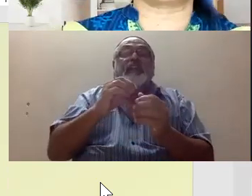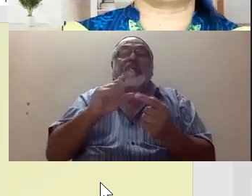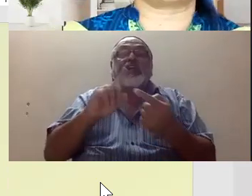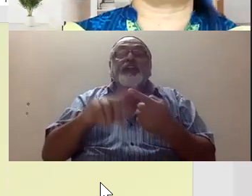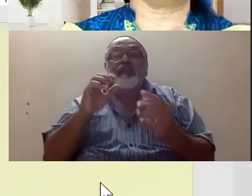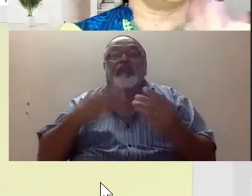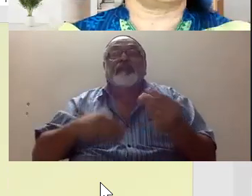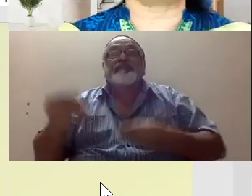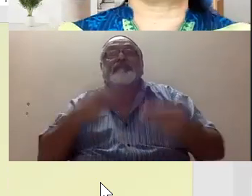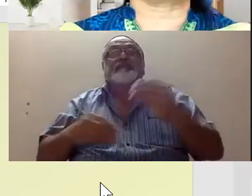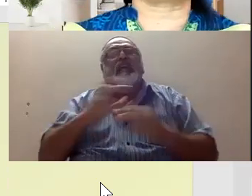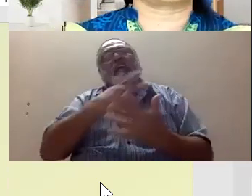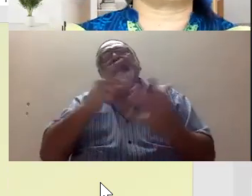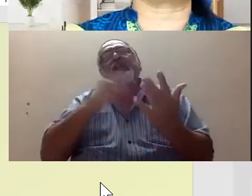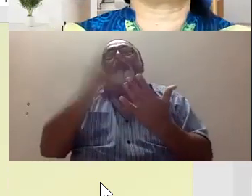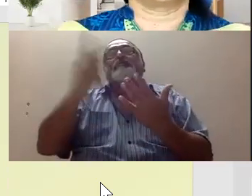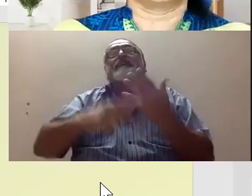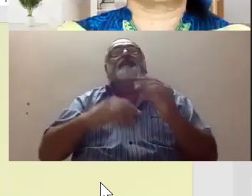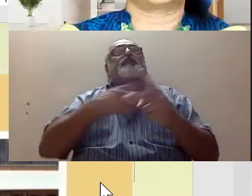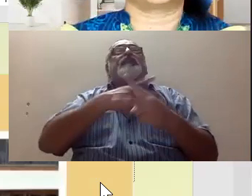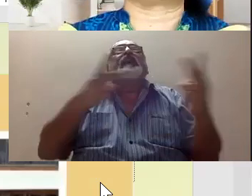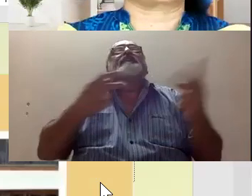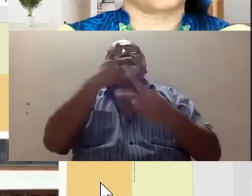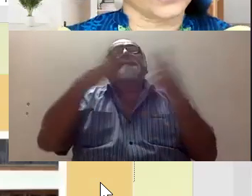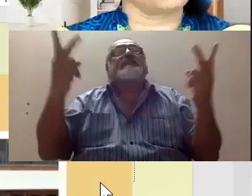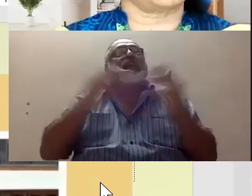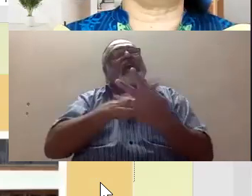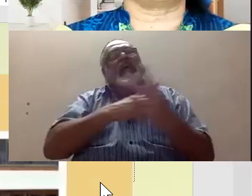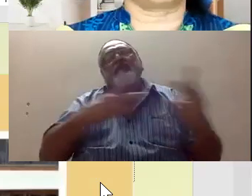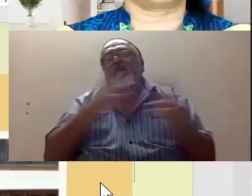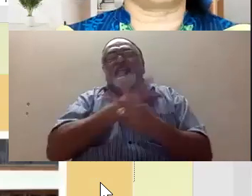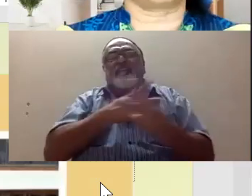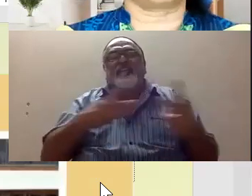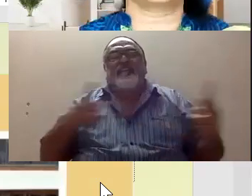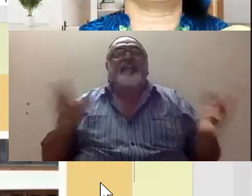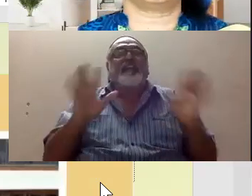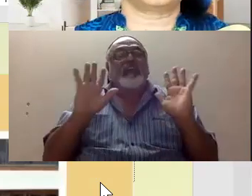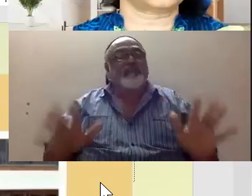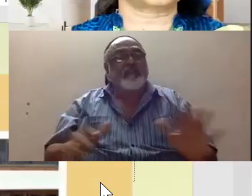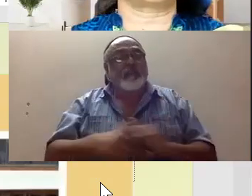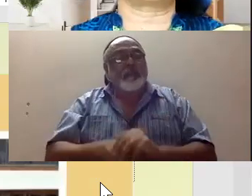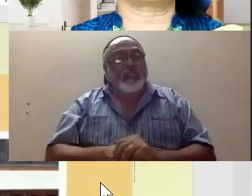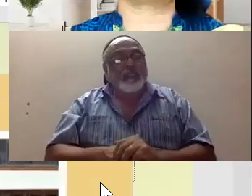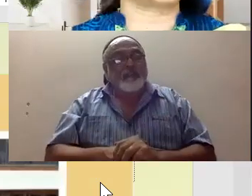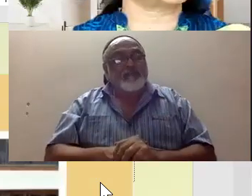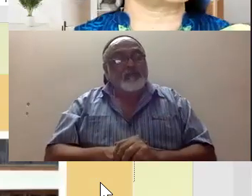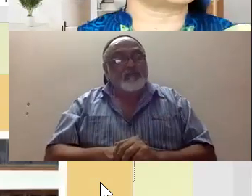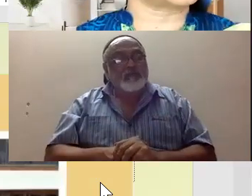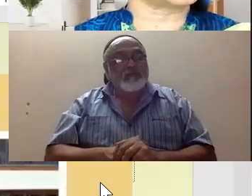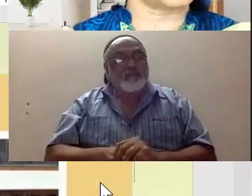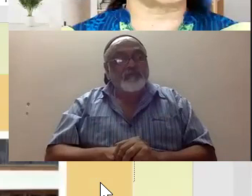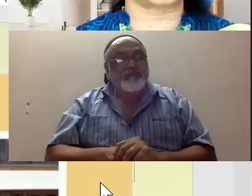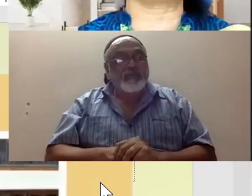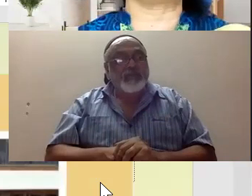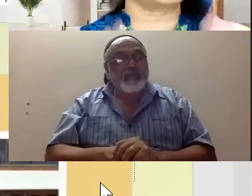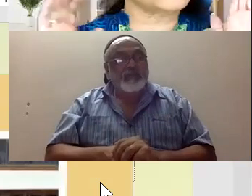projects which you want. The opportunity is endless. So at PAR and NEDER Foundation is looking at changing the